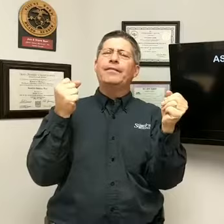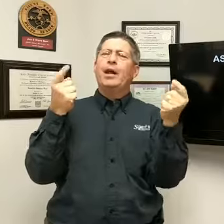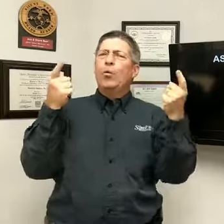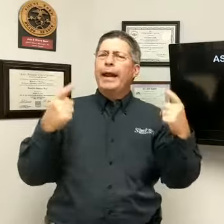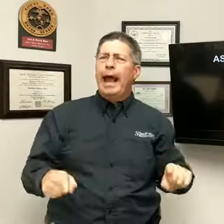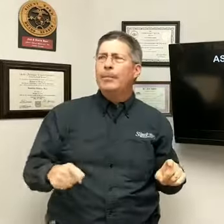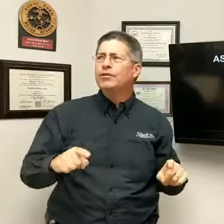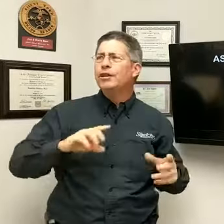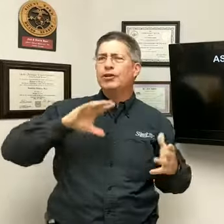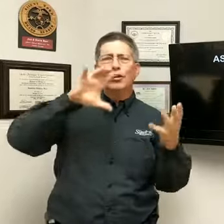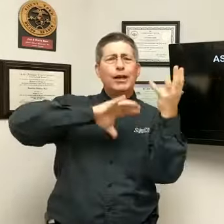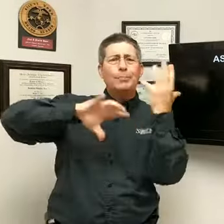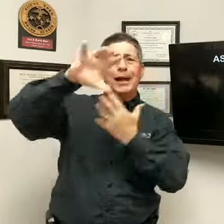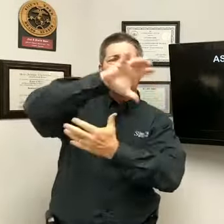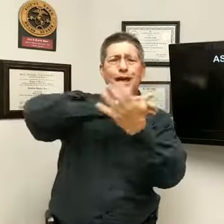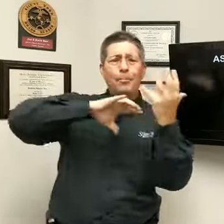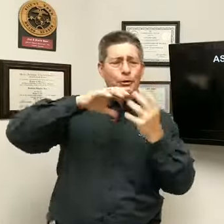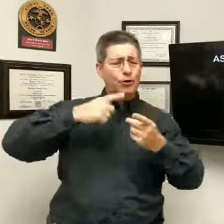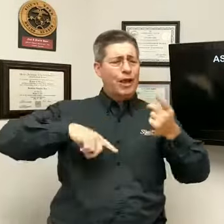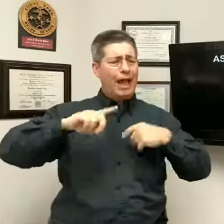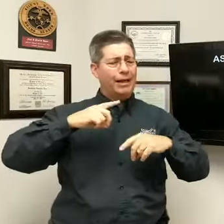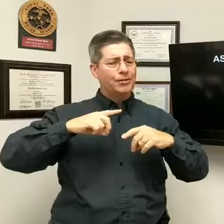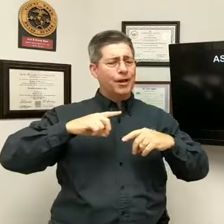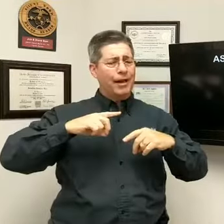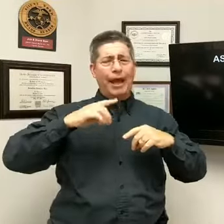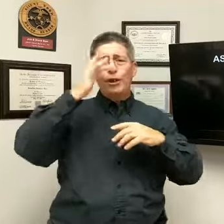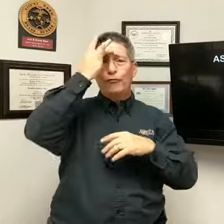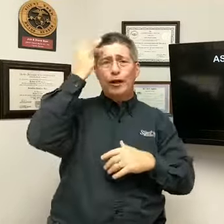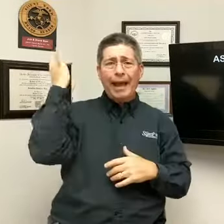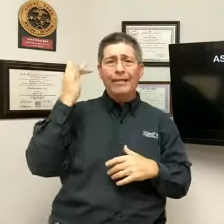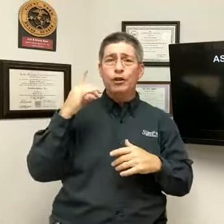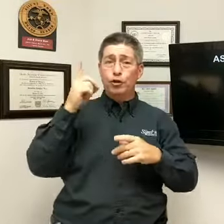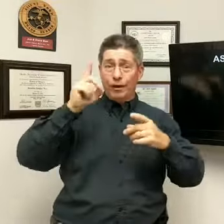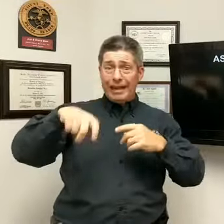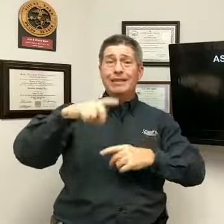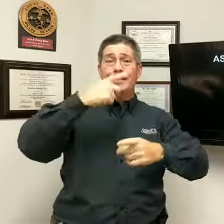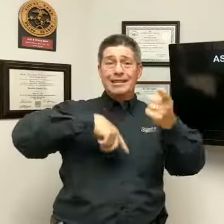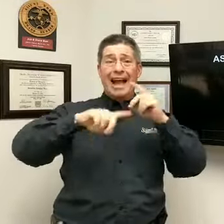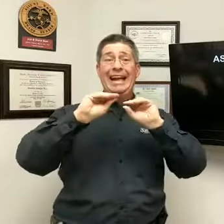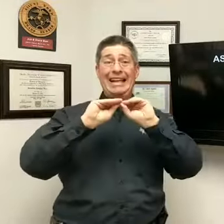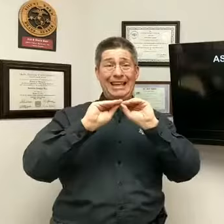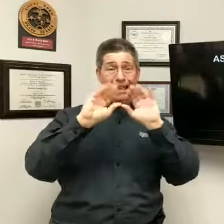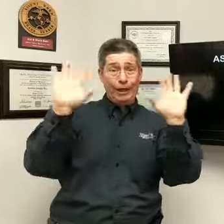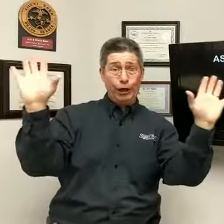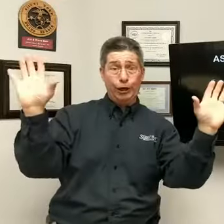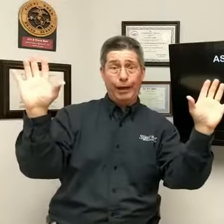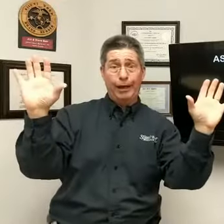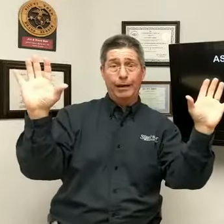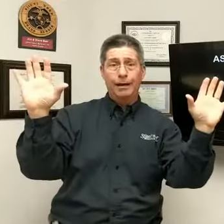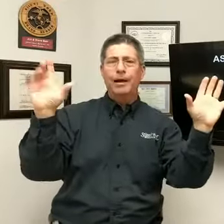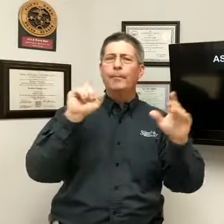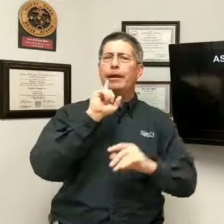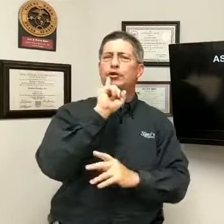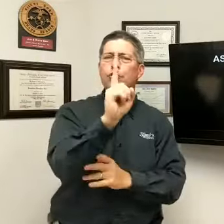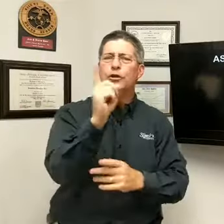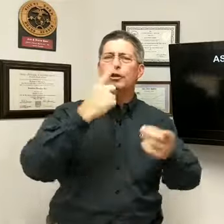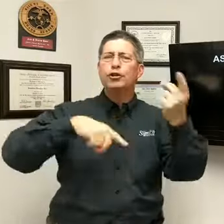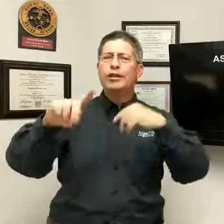what happens is you get messed up with your signs, and you forget that you need to sign clearly. Make sure that your signs